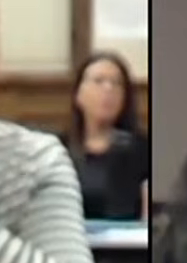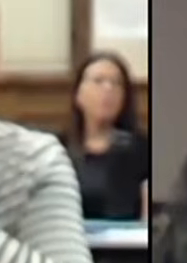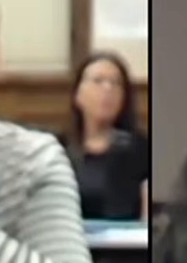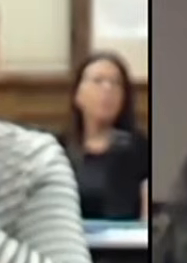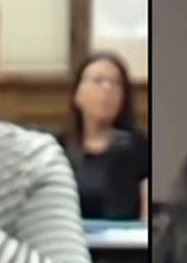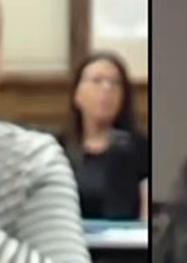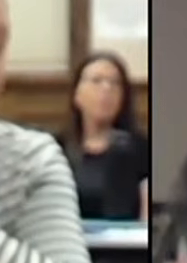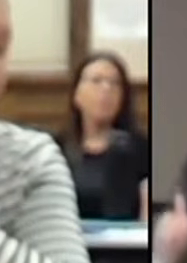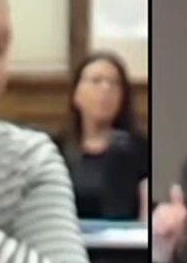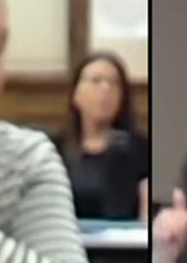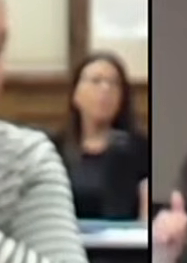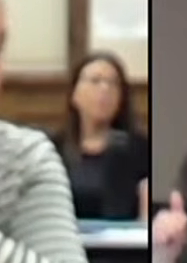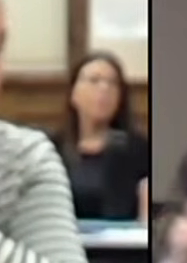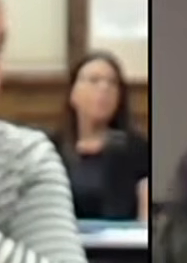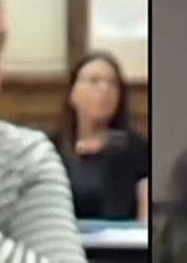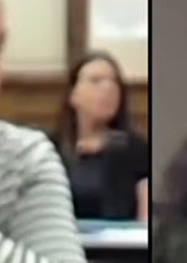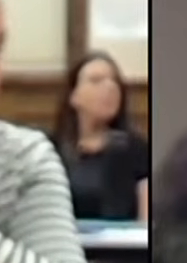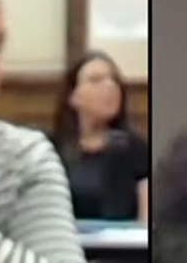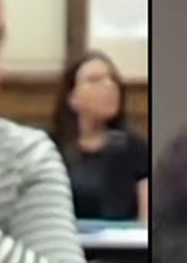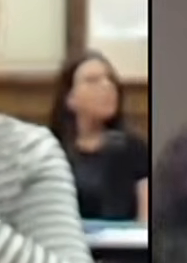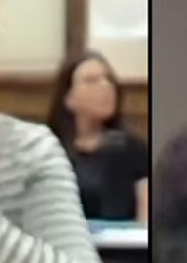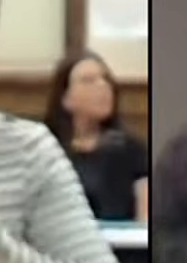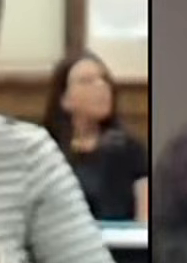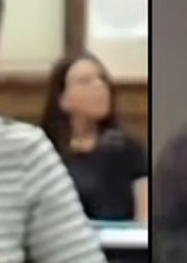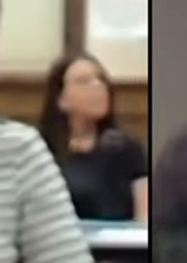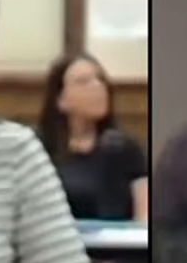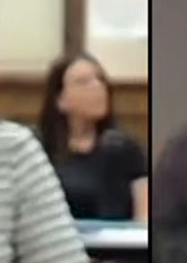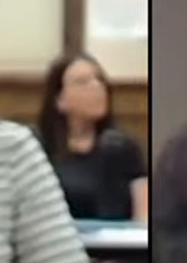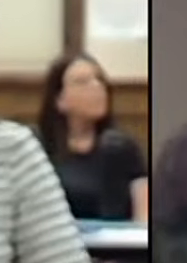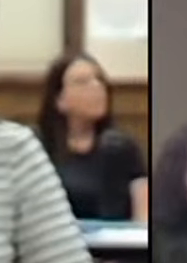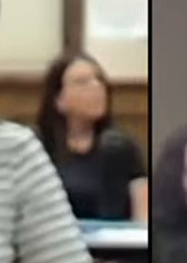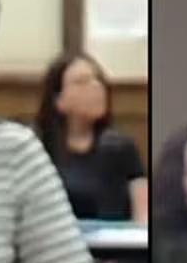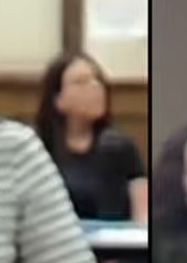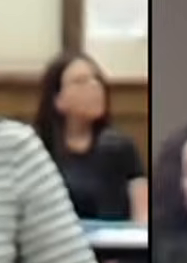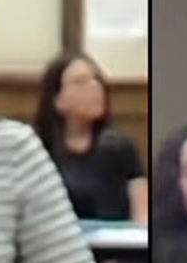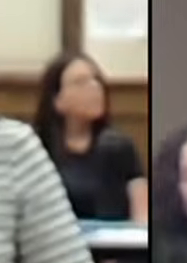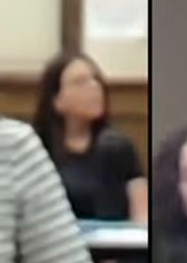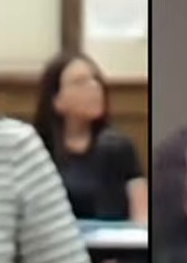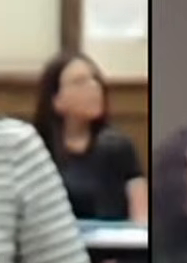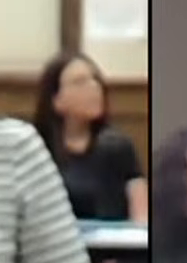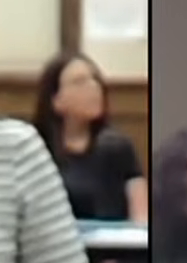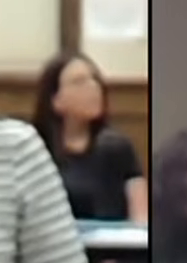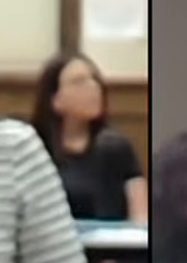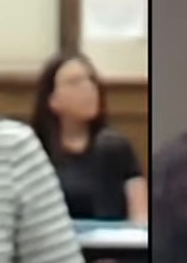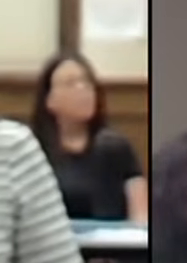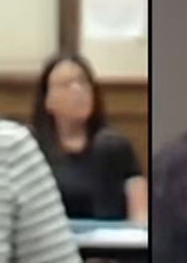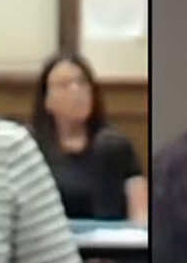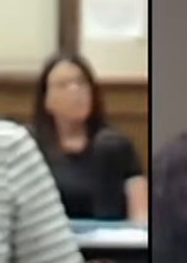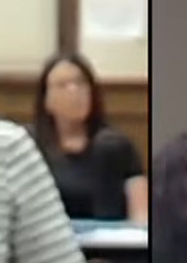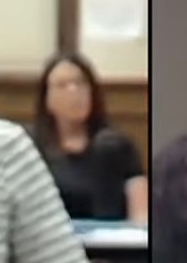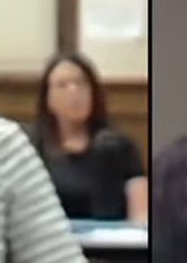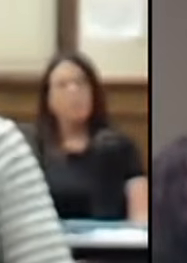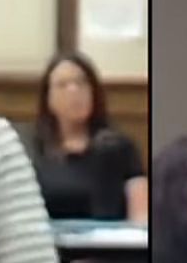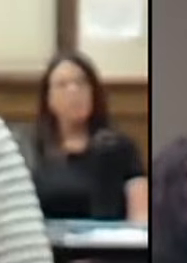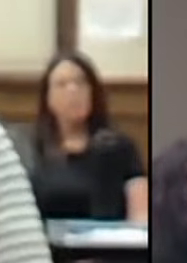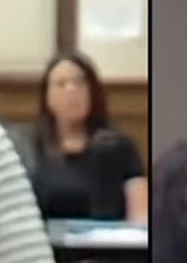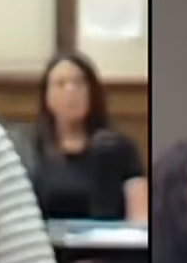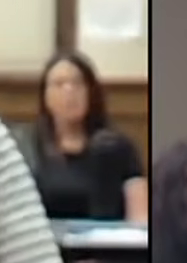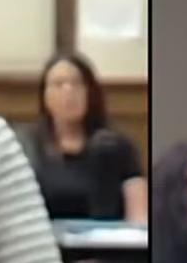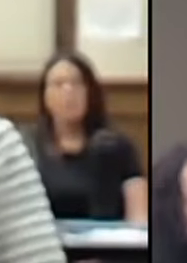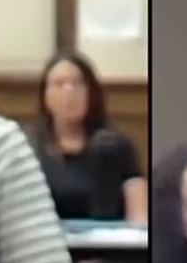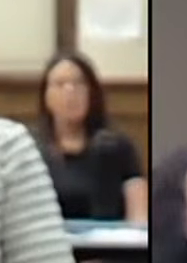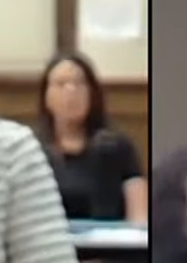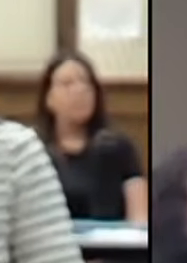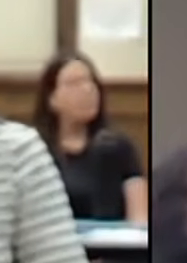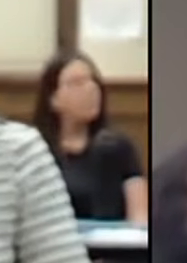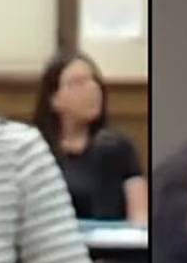adjournment? We're good to, yeah, okay, so. I'm gonna have a motion to adjourn. Yes. Moved